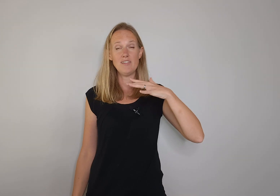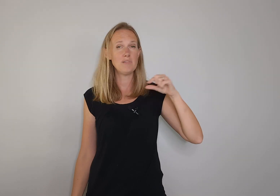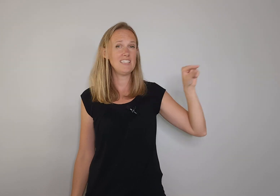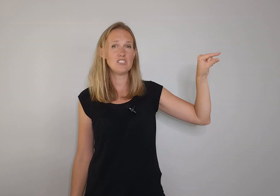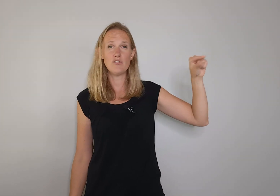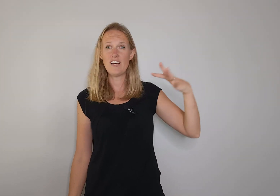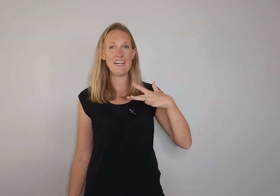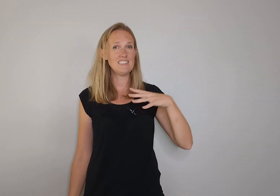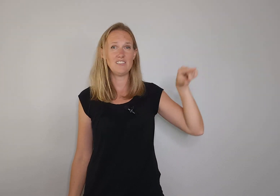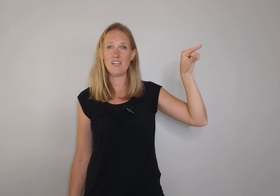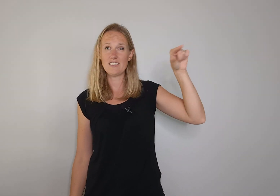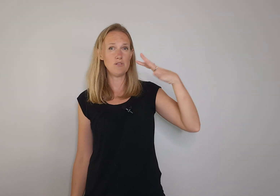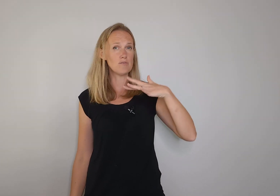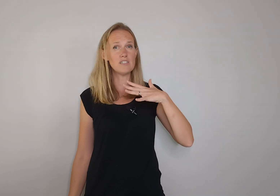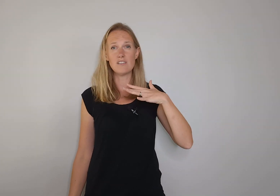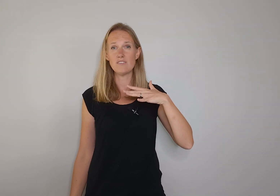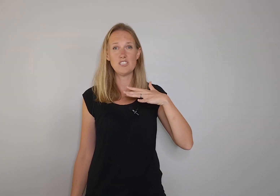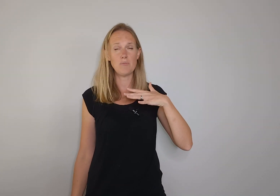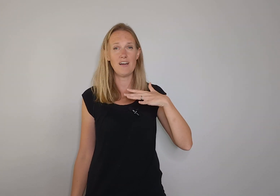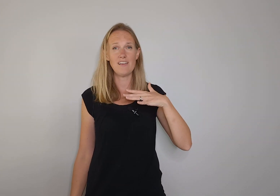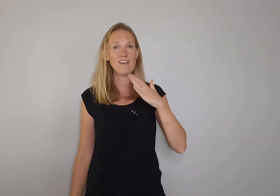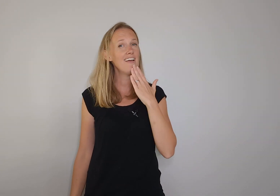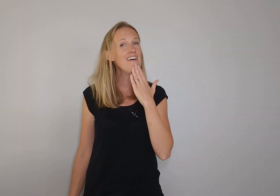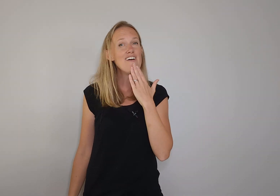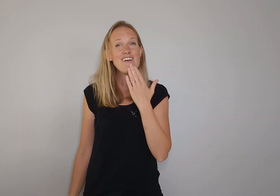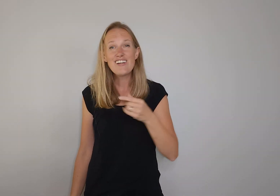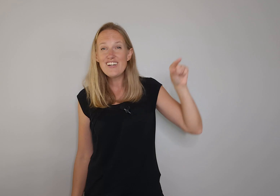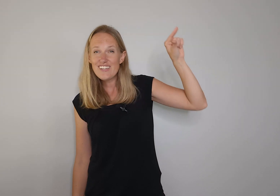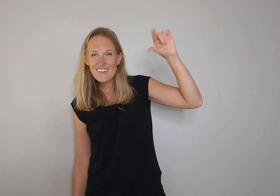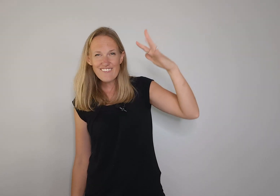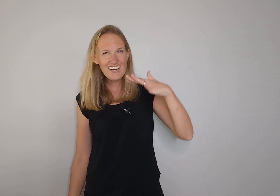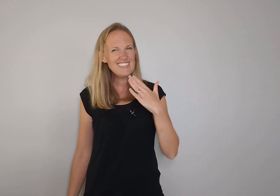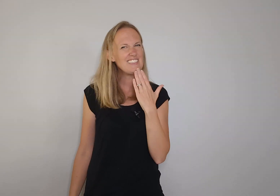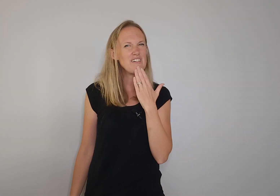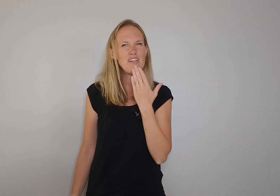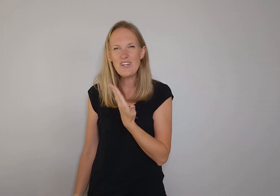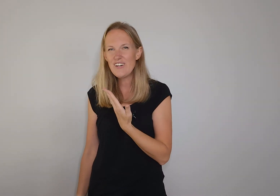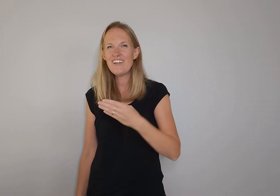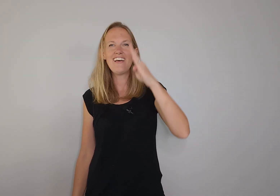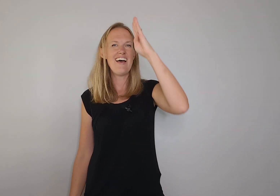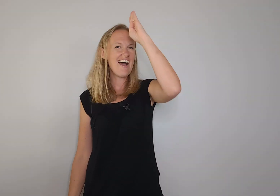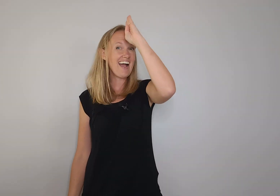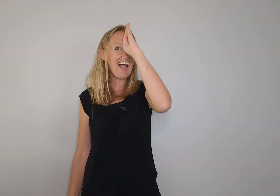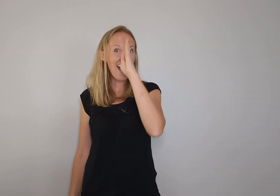heaven, but it's so fast, you got to do it real close to your body, okay? Good grace, good